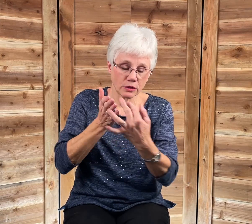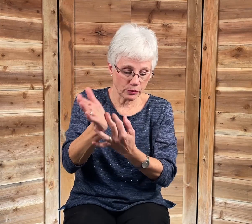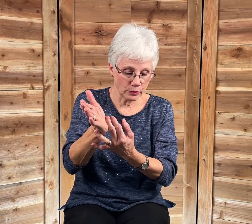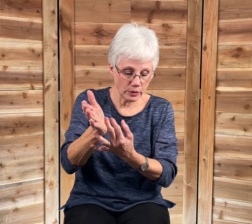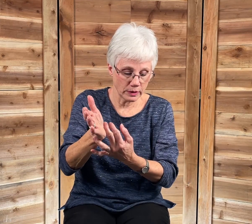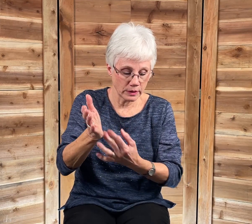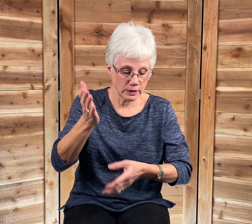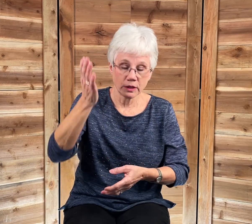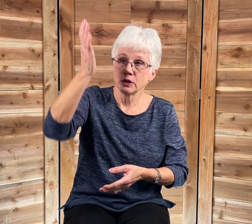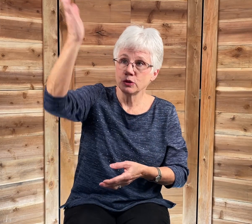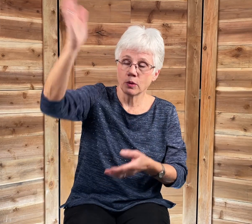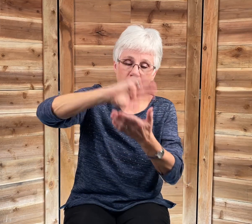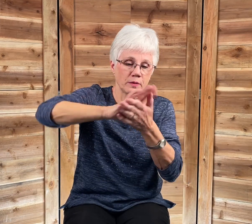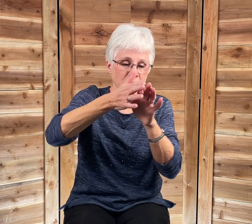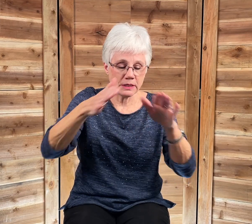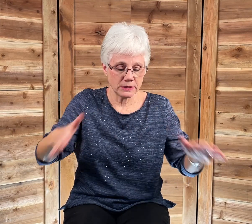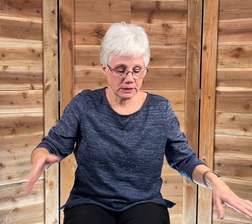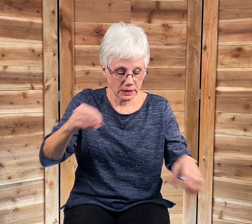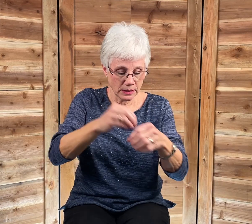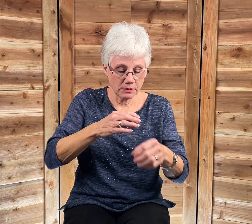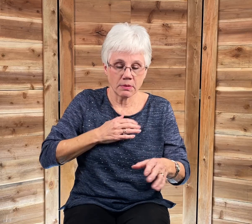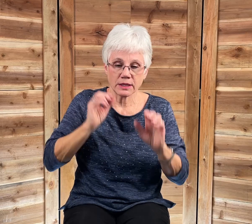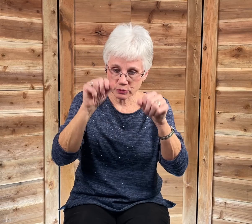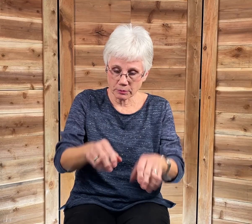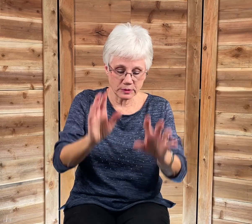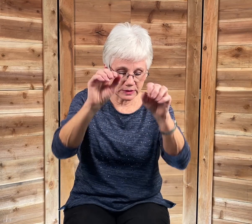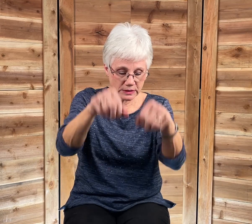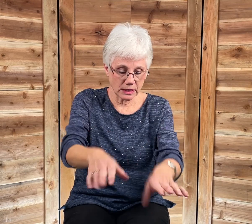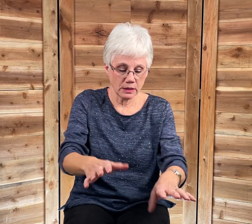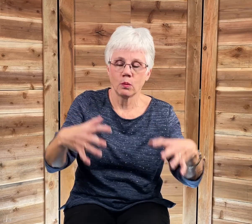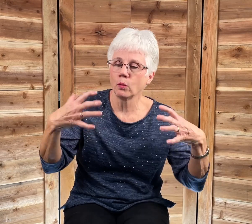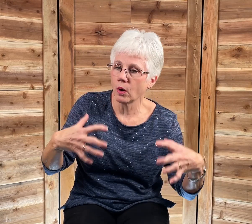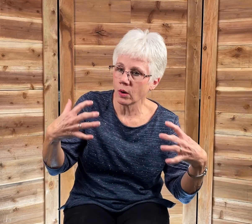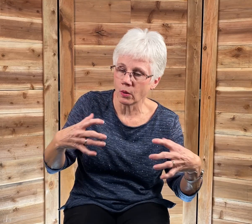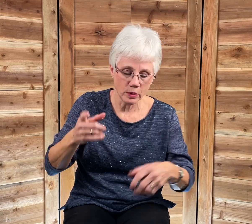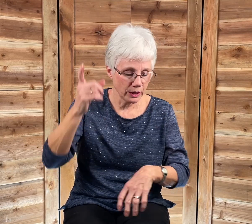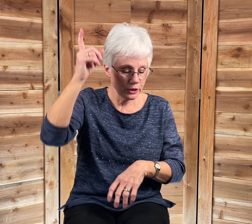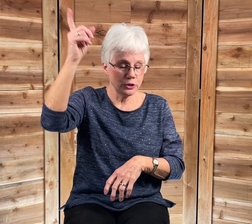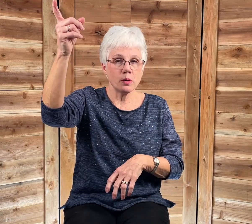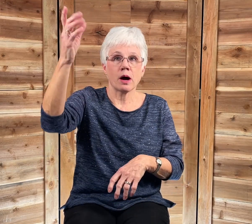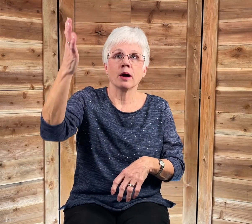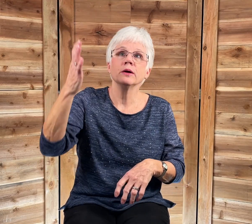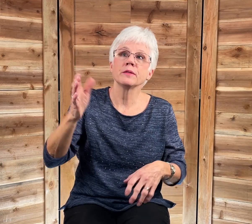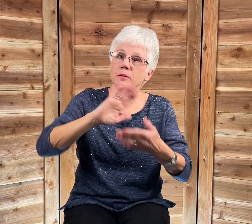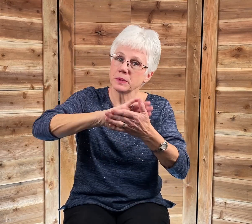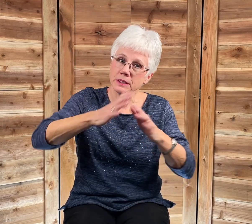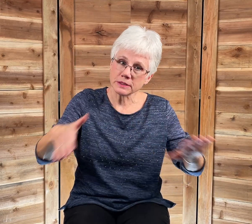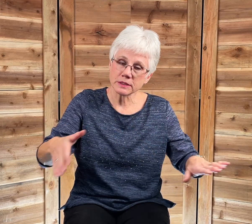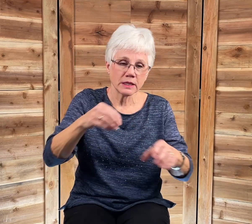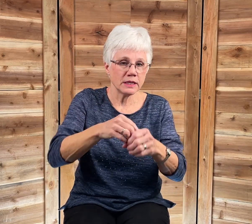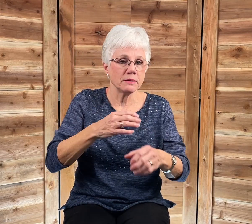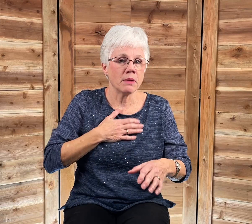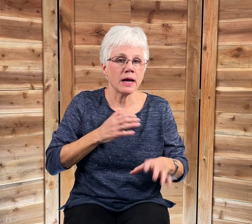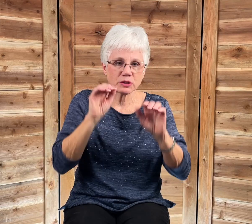me through. You are the peace in my troubled sea. Whoa, you are the